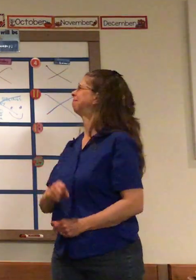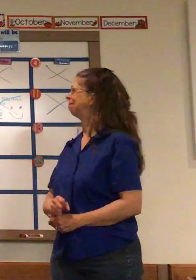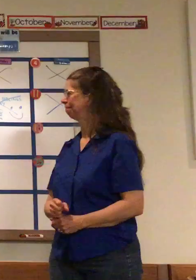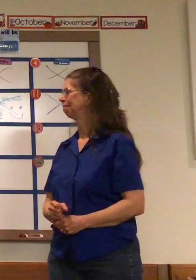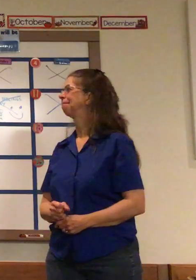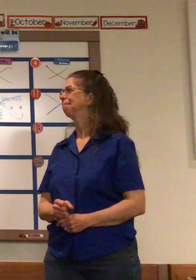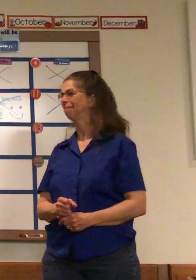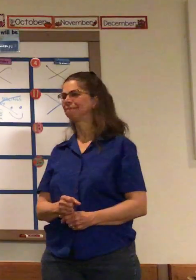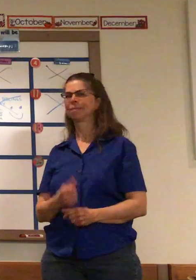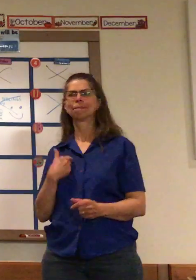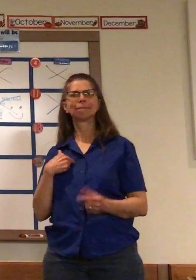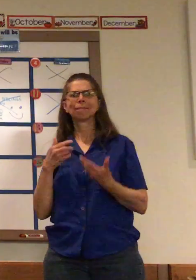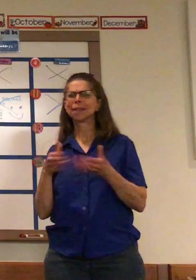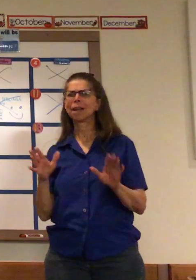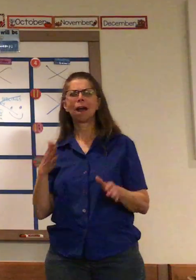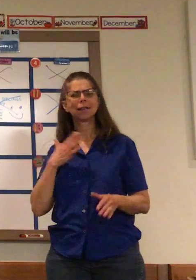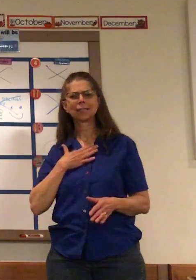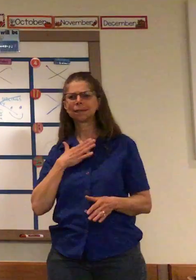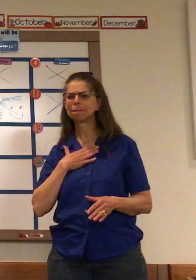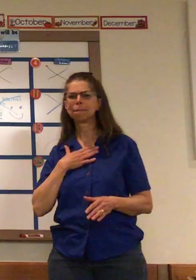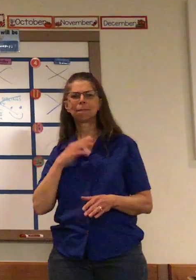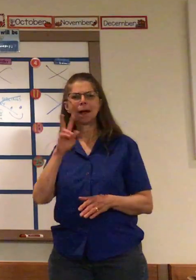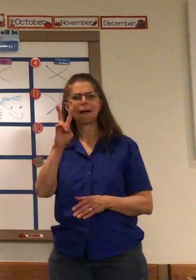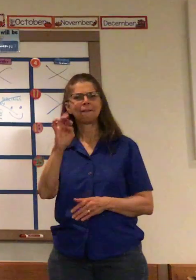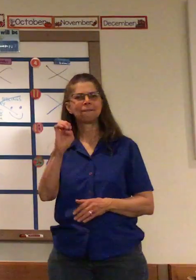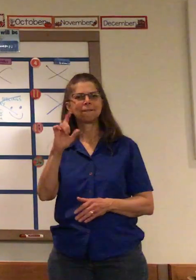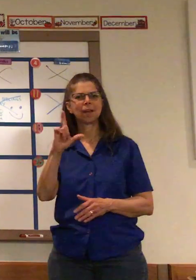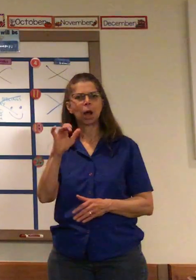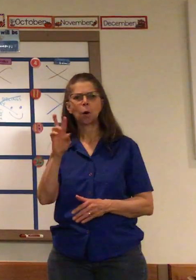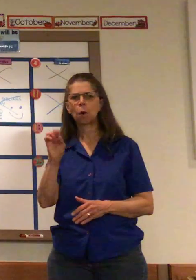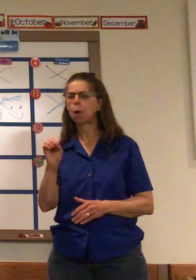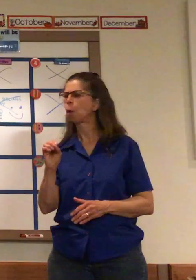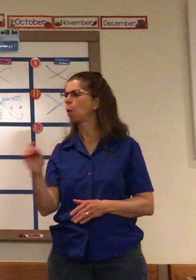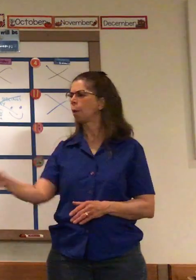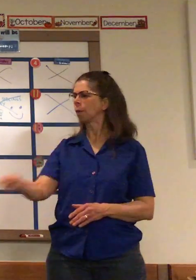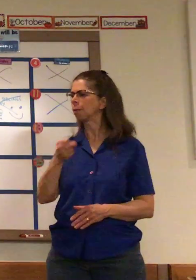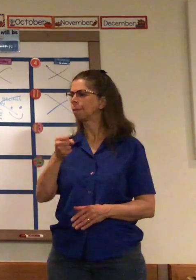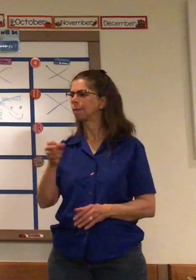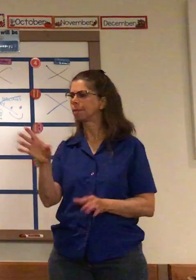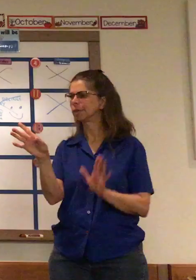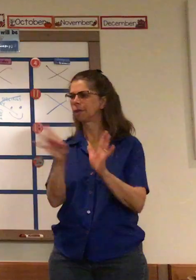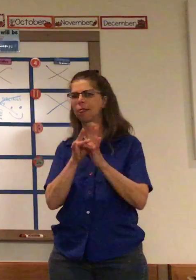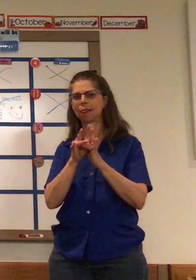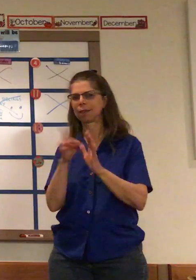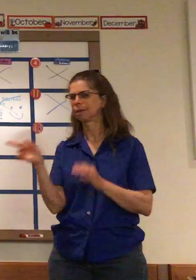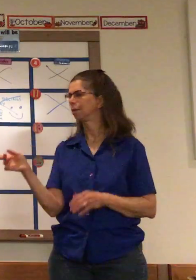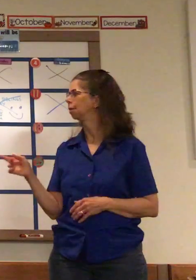And I've lost my little Velcro thing. I'm gonna grab it.